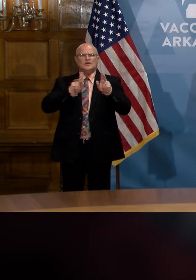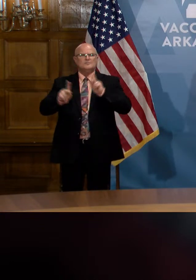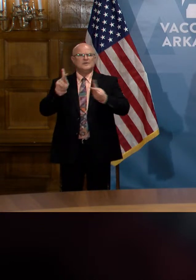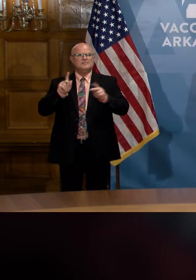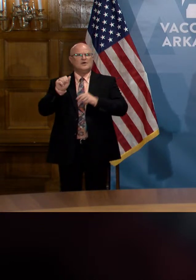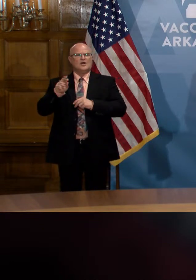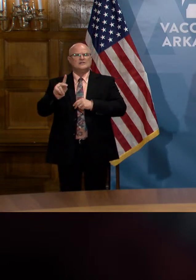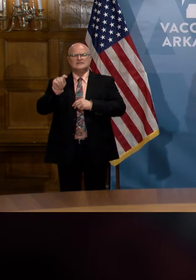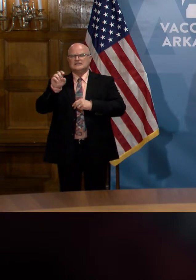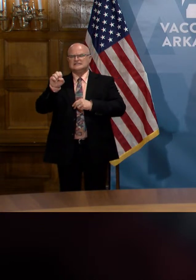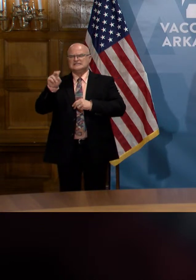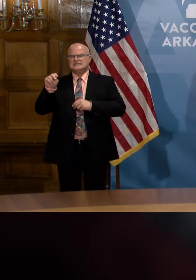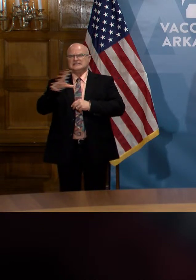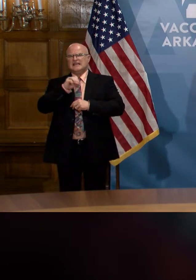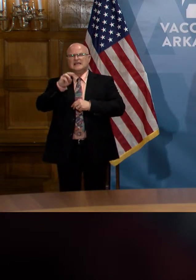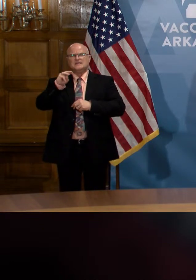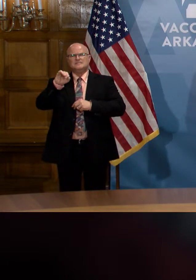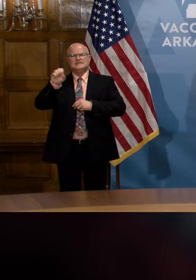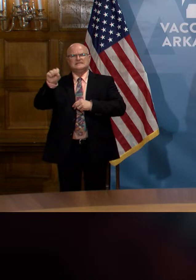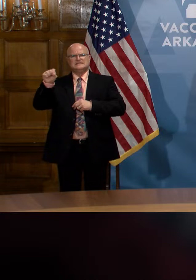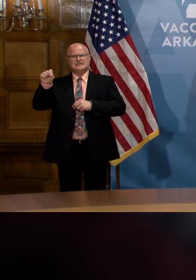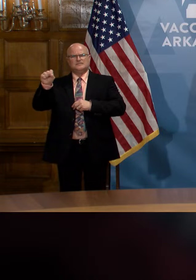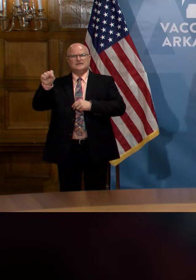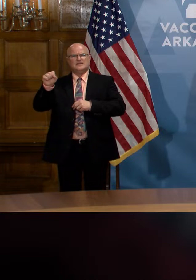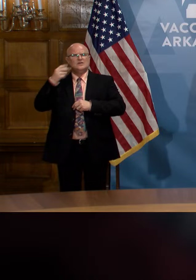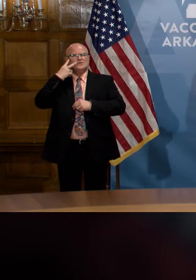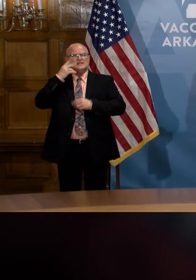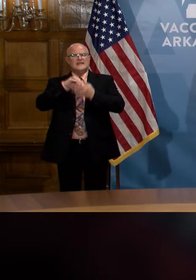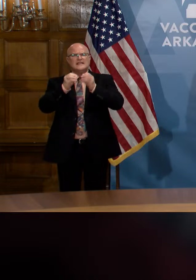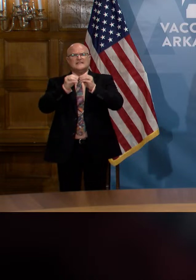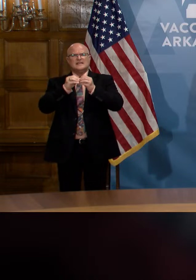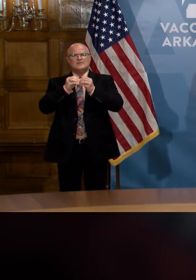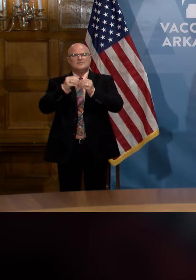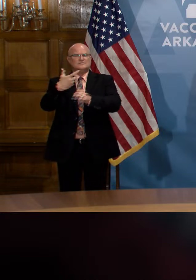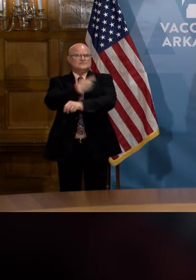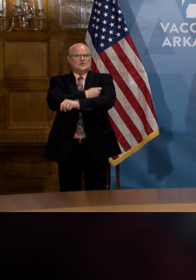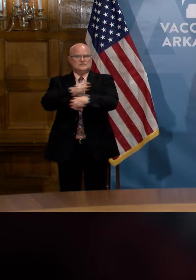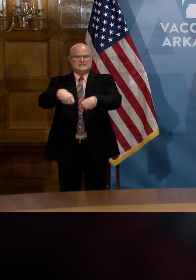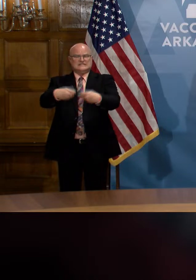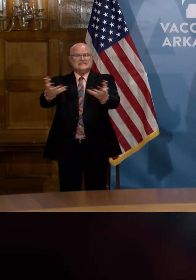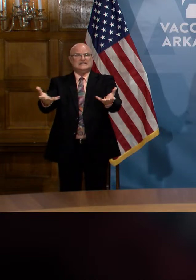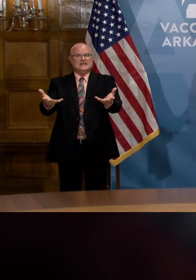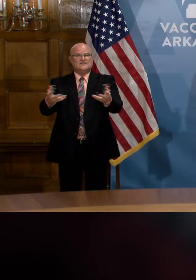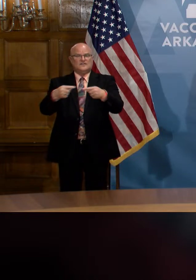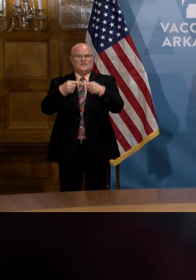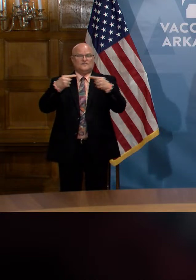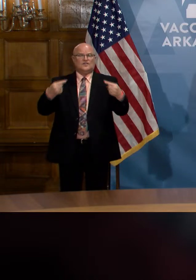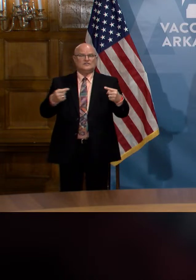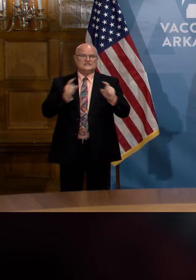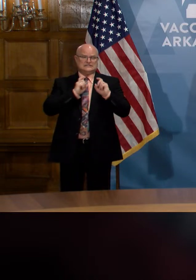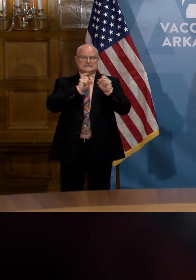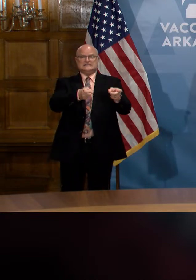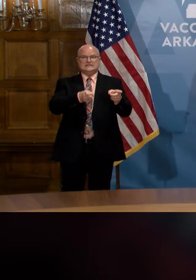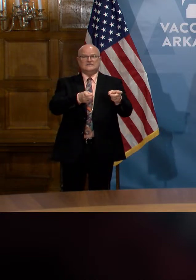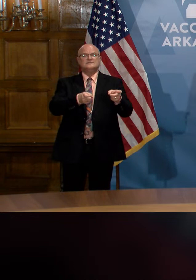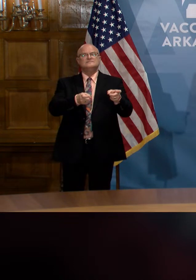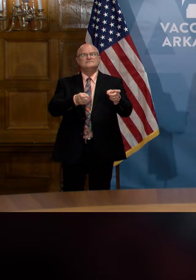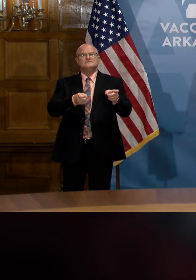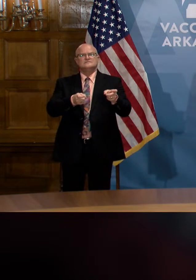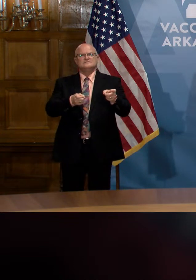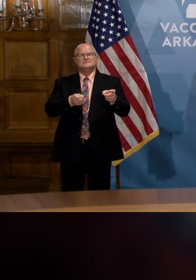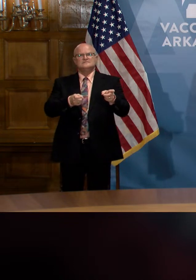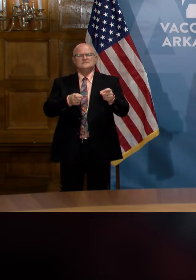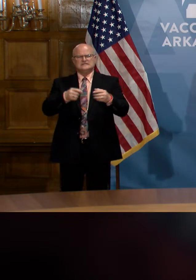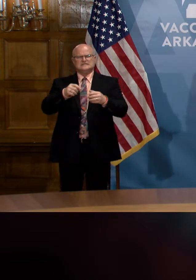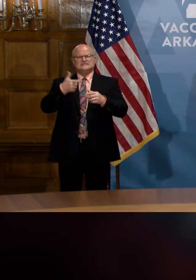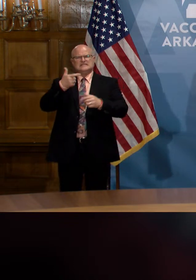Arkansas, Tennessee, and Mississippi, you'll see that the number of doses delivered versus doses administered, there's a